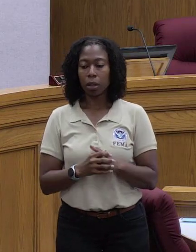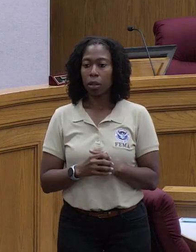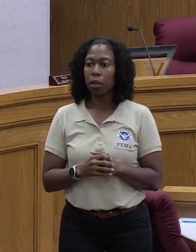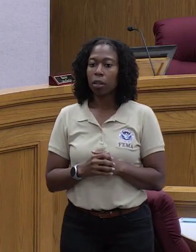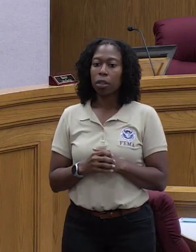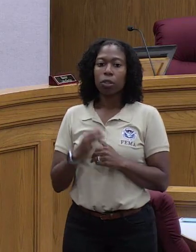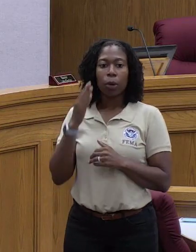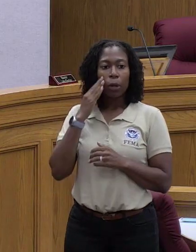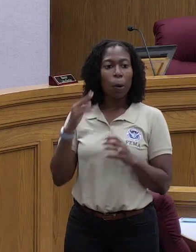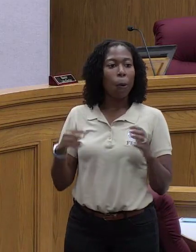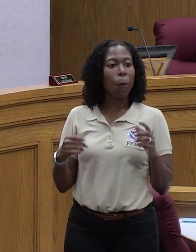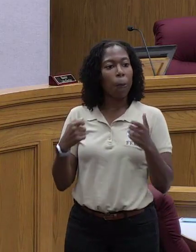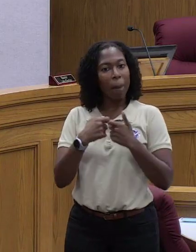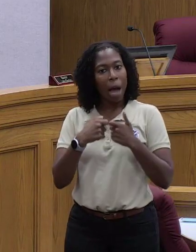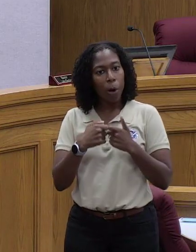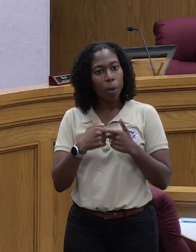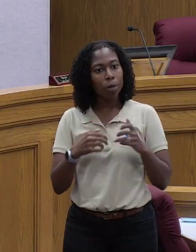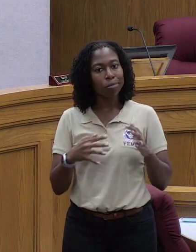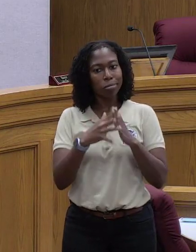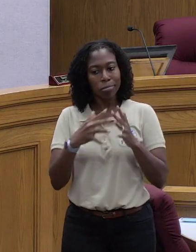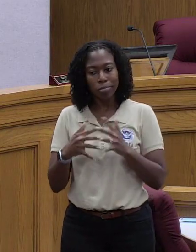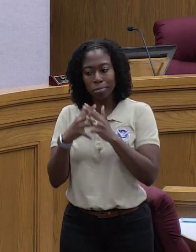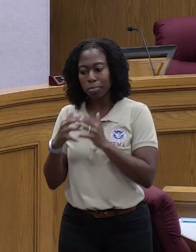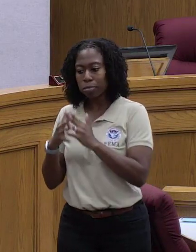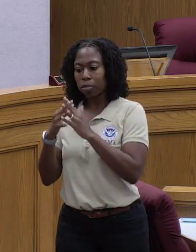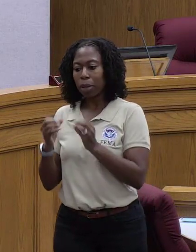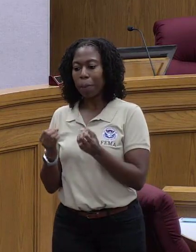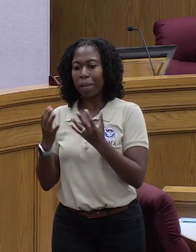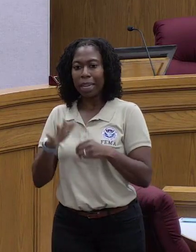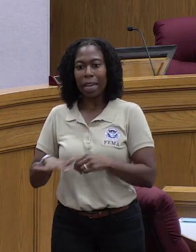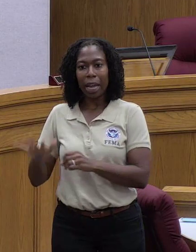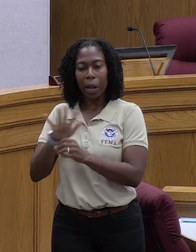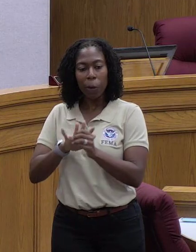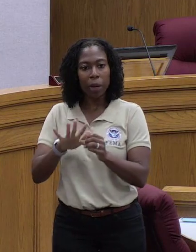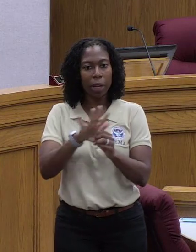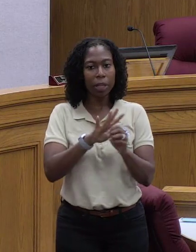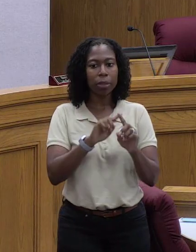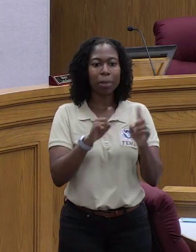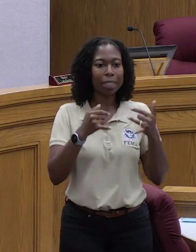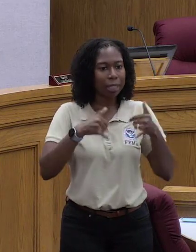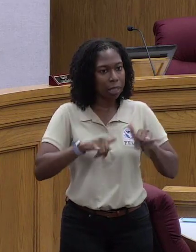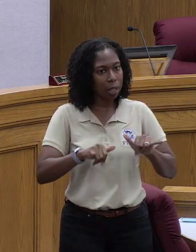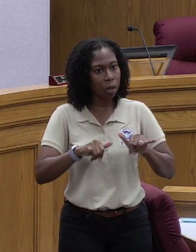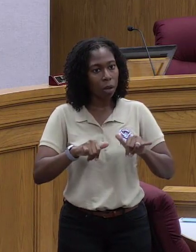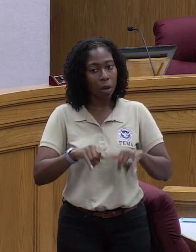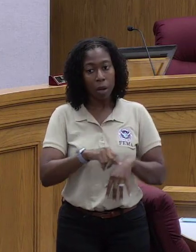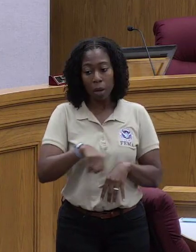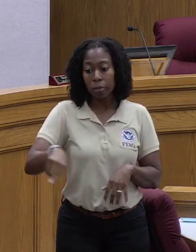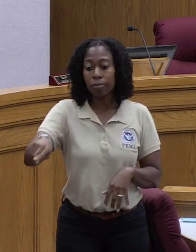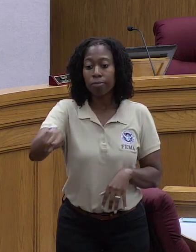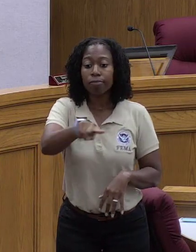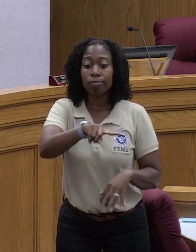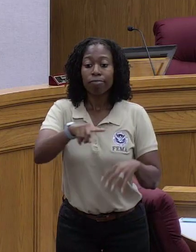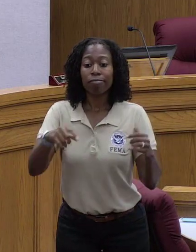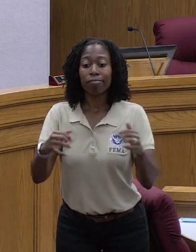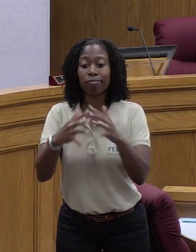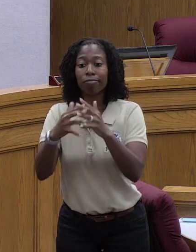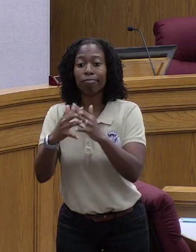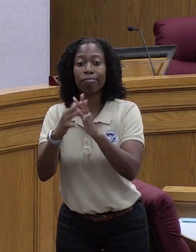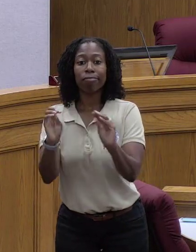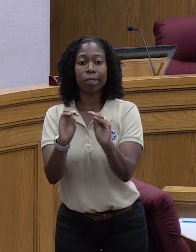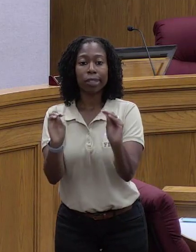it's really, really in a much better place, there are still pockets that don't. So we're going to concentrate heavily,